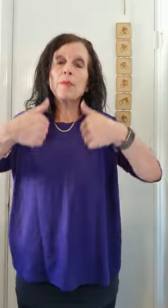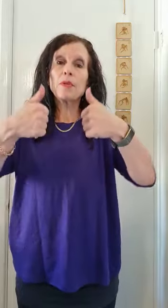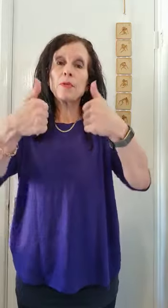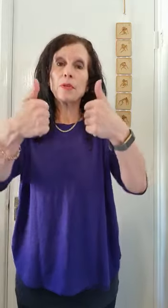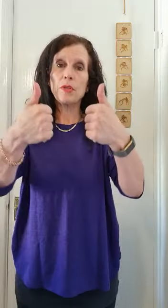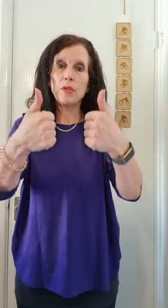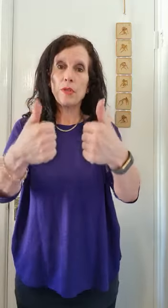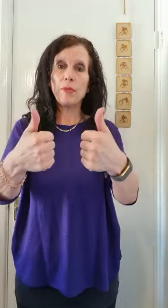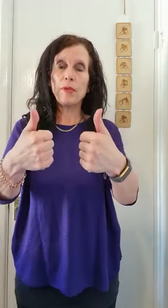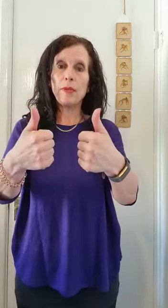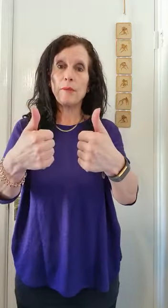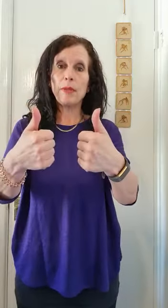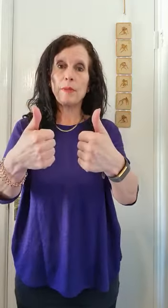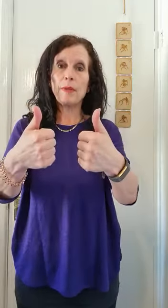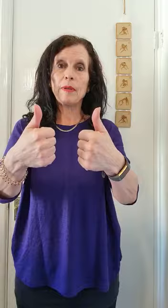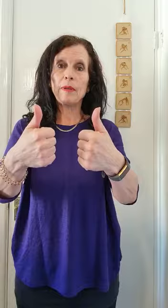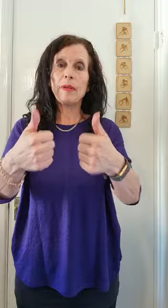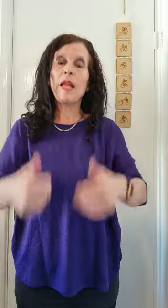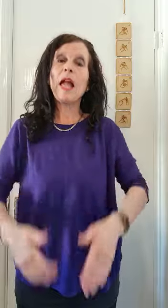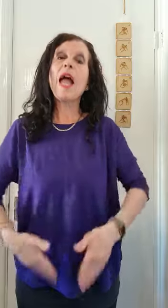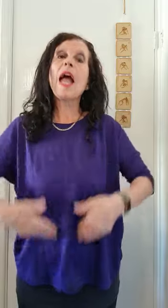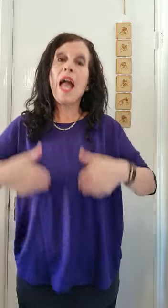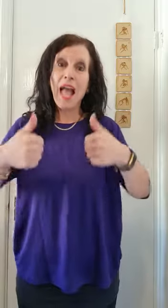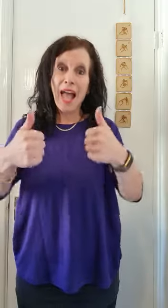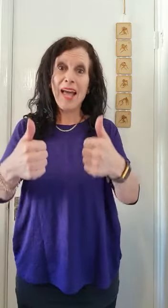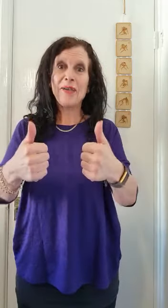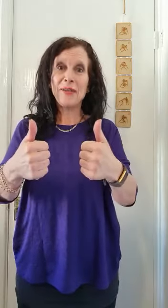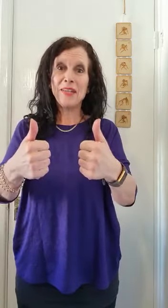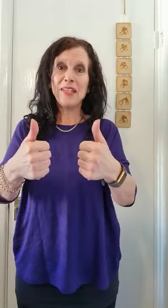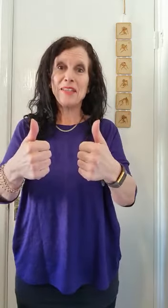towards double thumbs up. How are you?